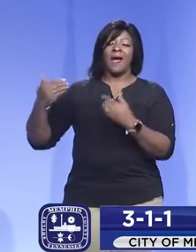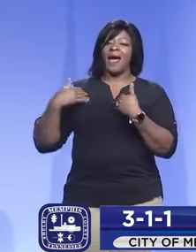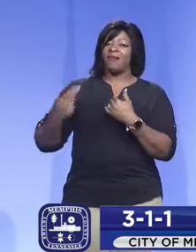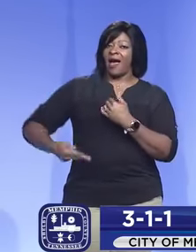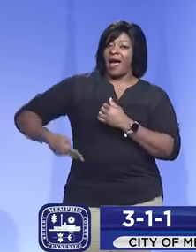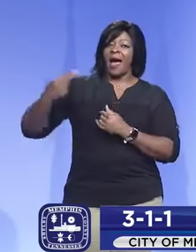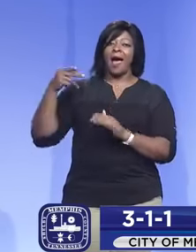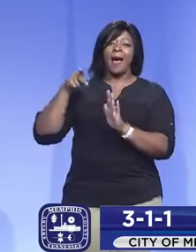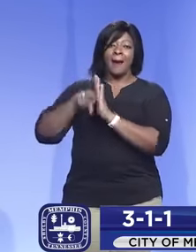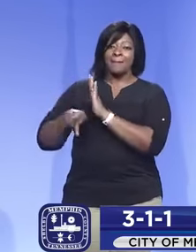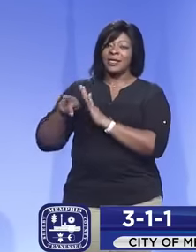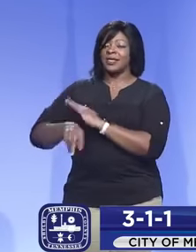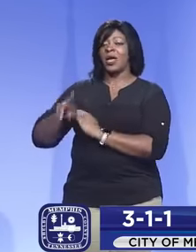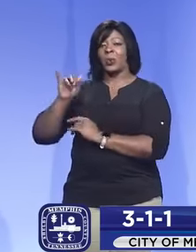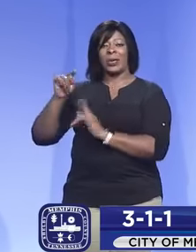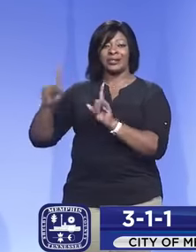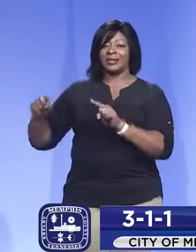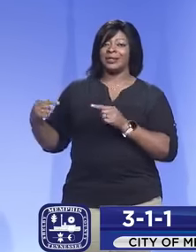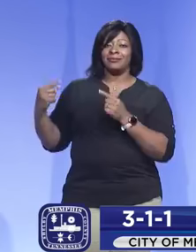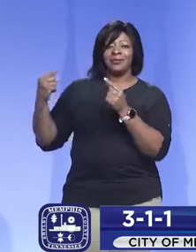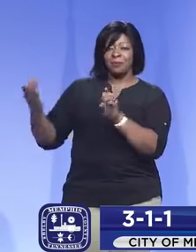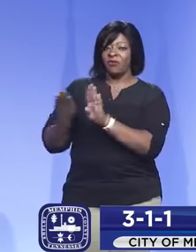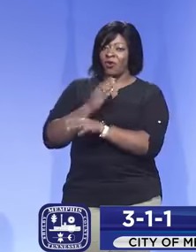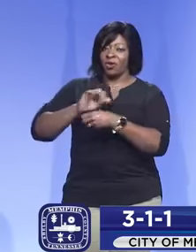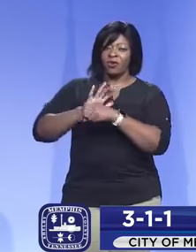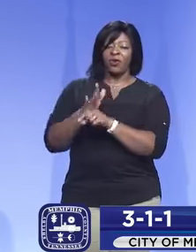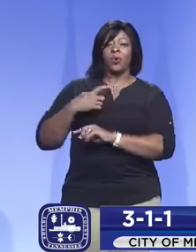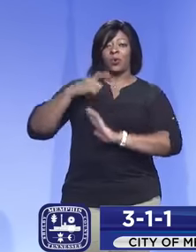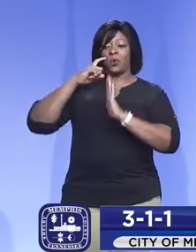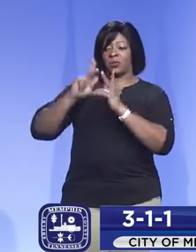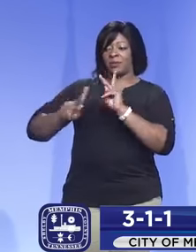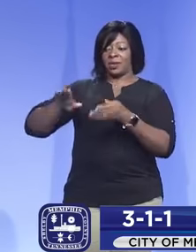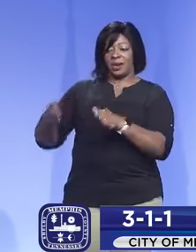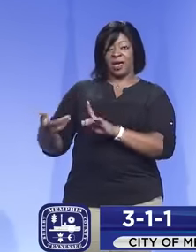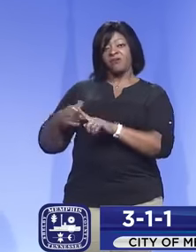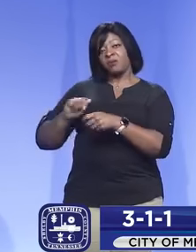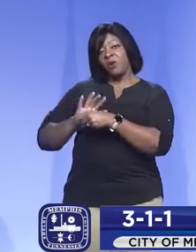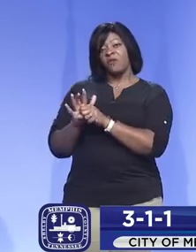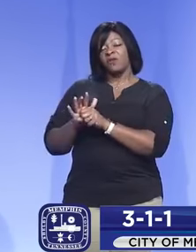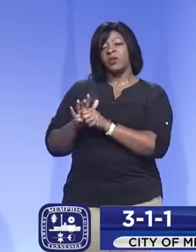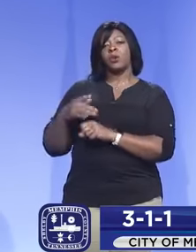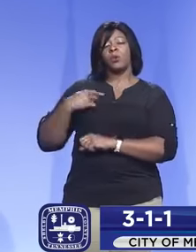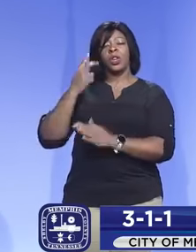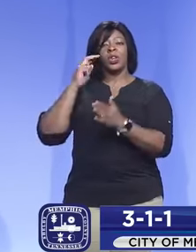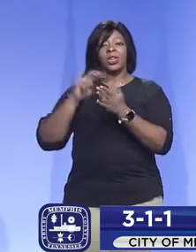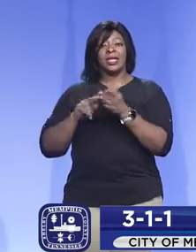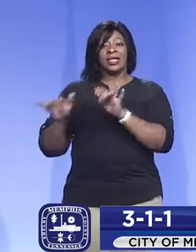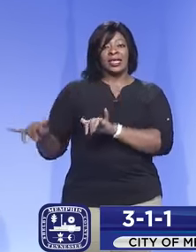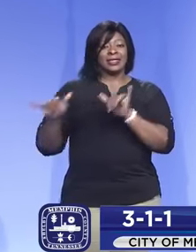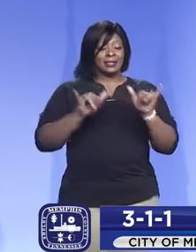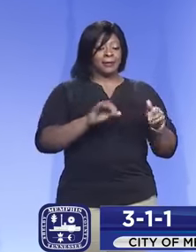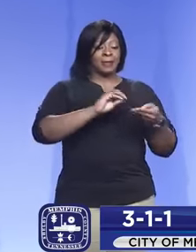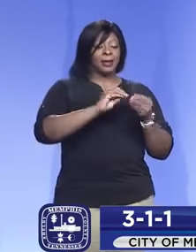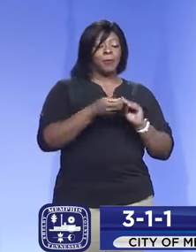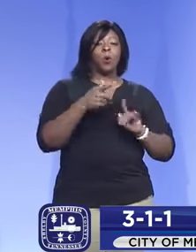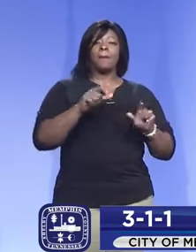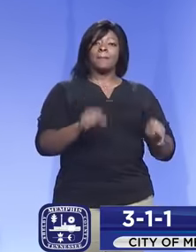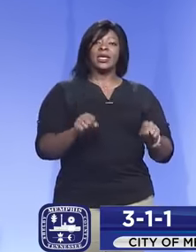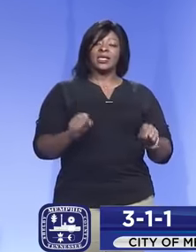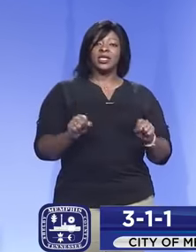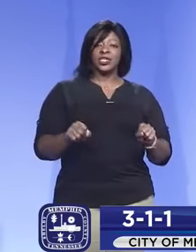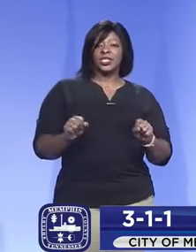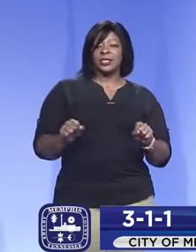high homicide rate. When we look at the numbers of people who have died from COVID, and we look at the same number or